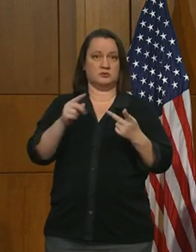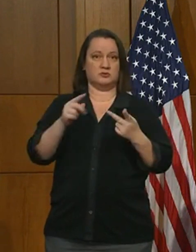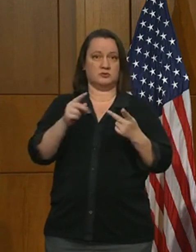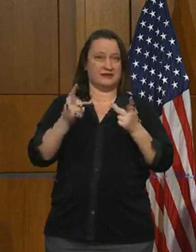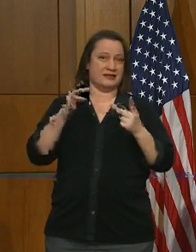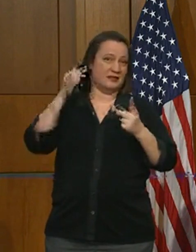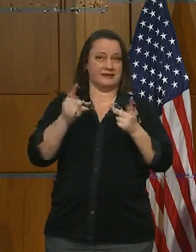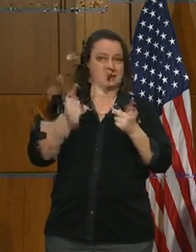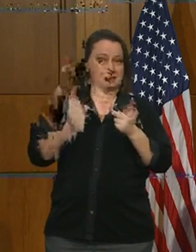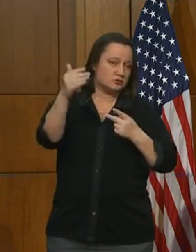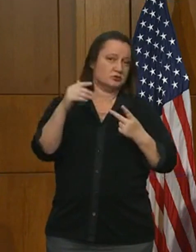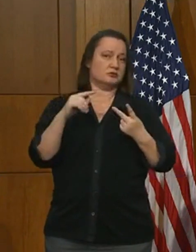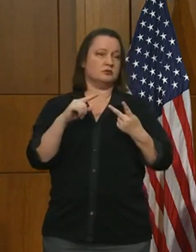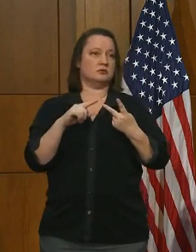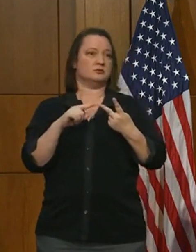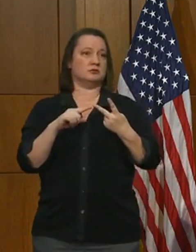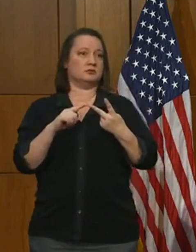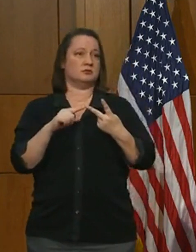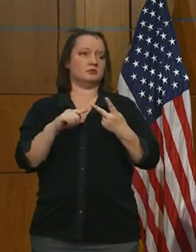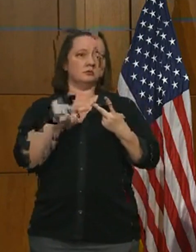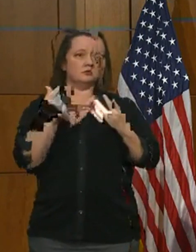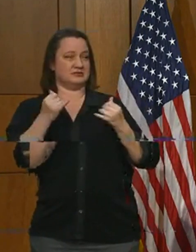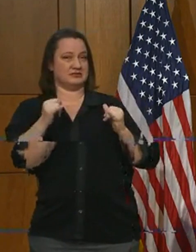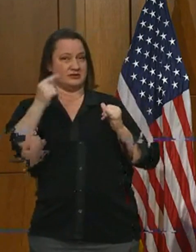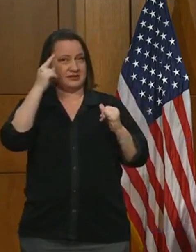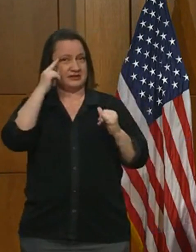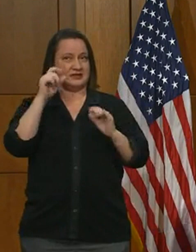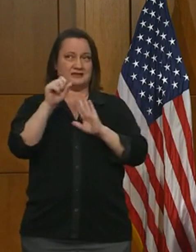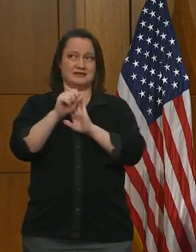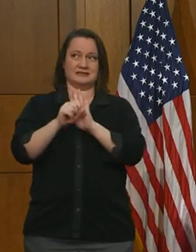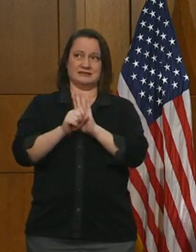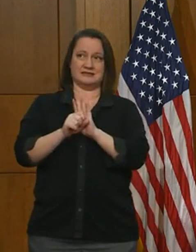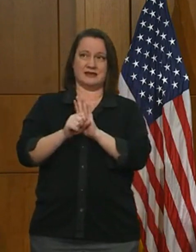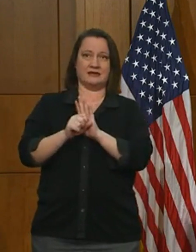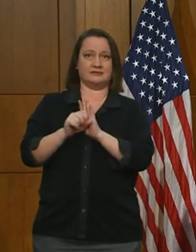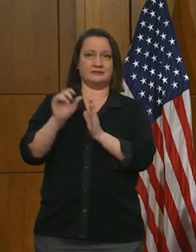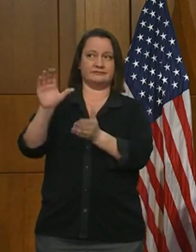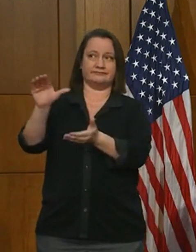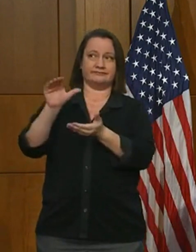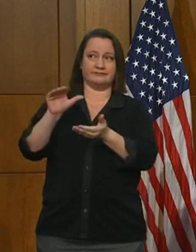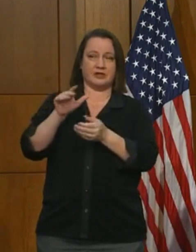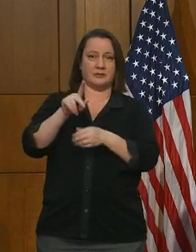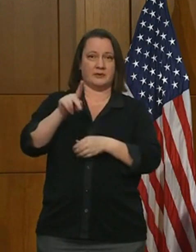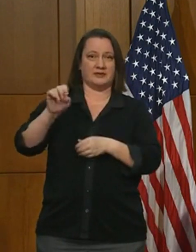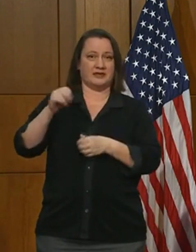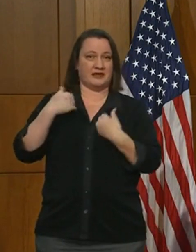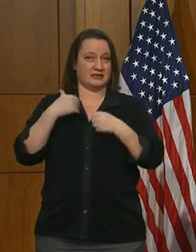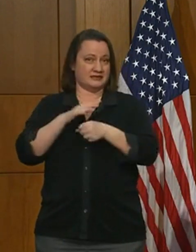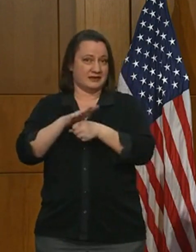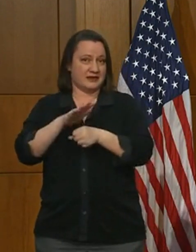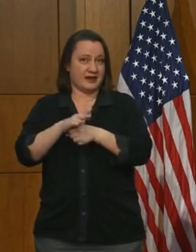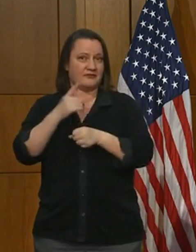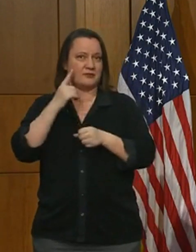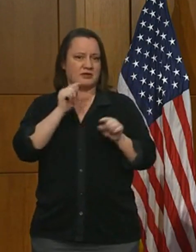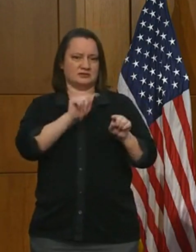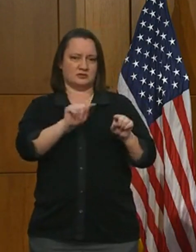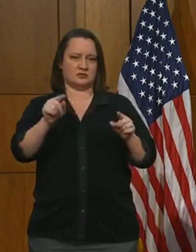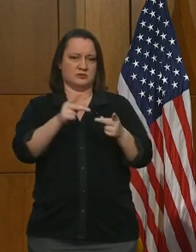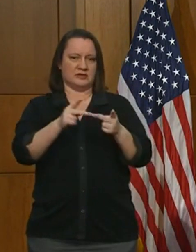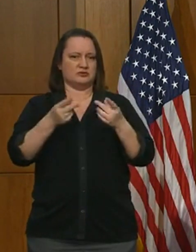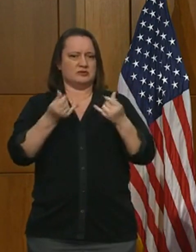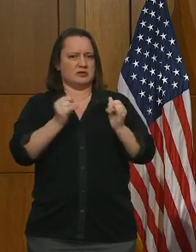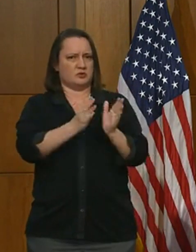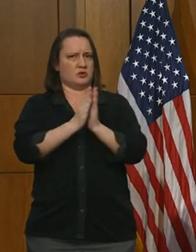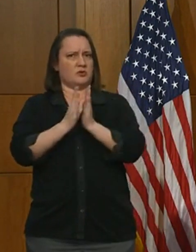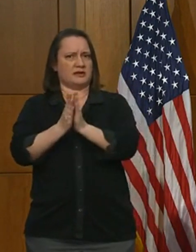then also, do you still consider the state supply of PPE sufficient, given that these facilities still are making requests? Kate, I